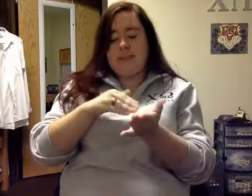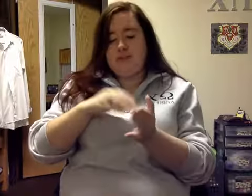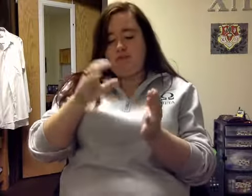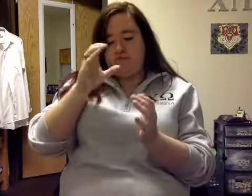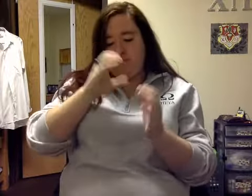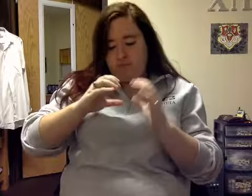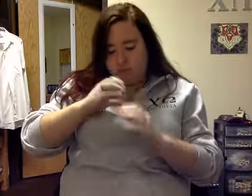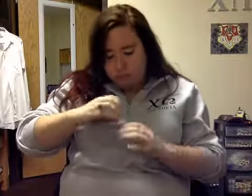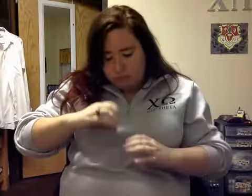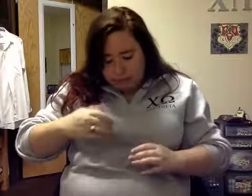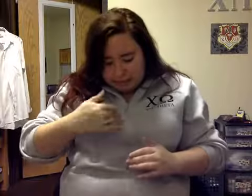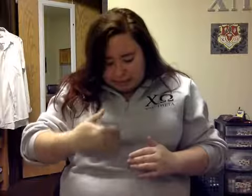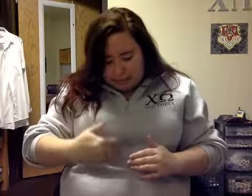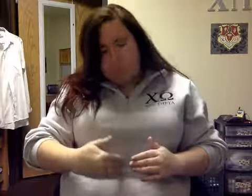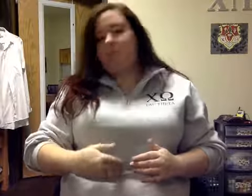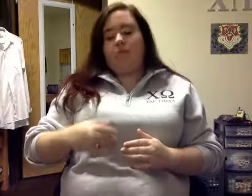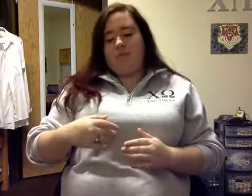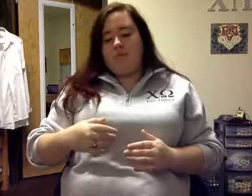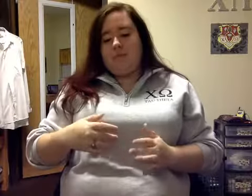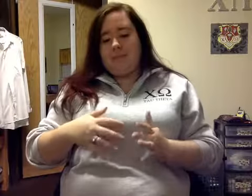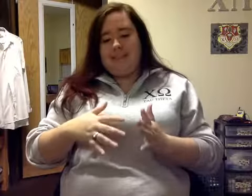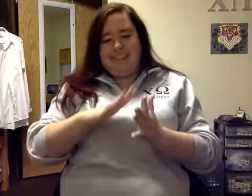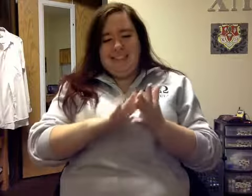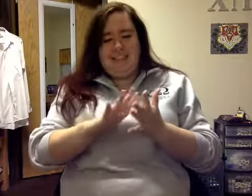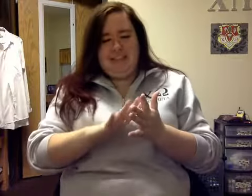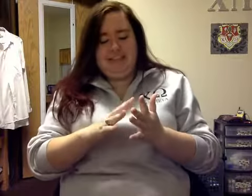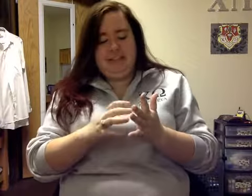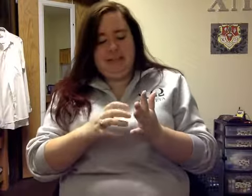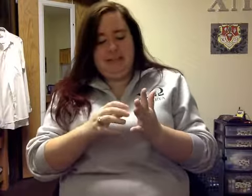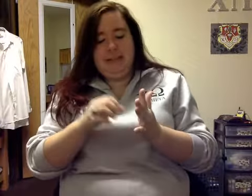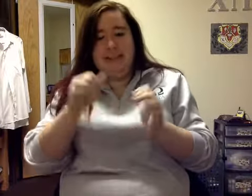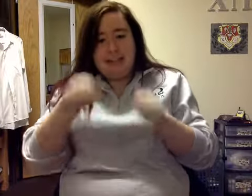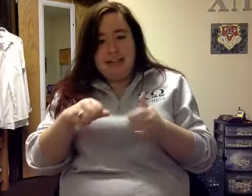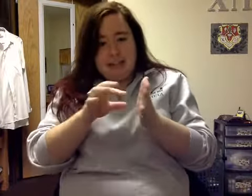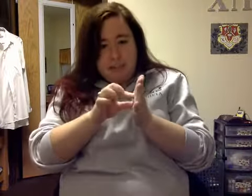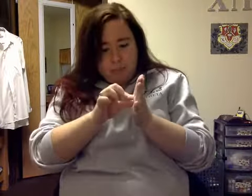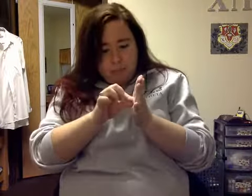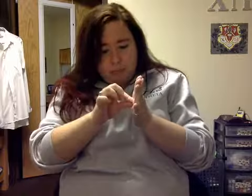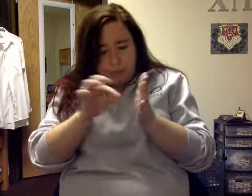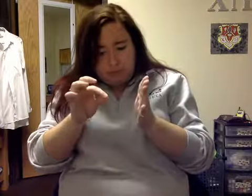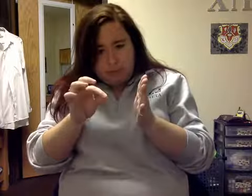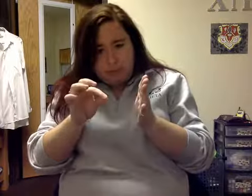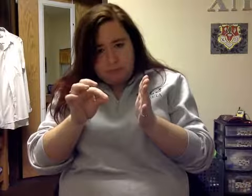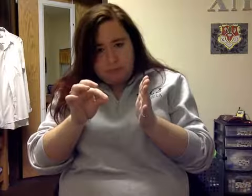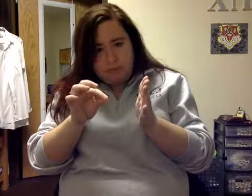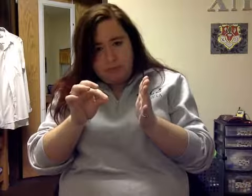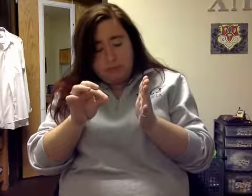irritated areas, or perhaps thinks you may have the bacteria that cause ulcers, they'll take a little tissue sample. You do not feel this at all,